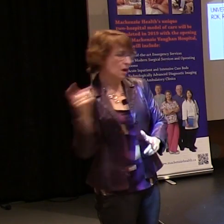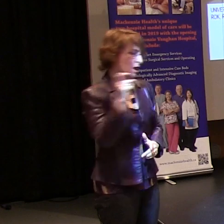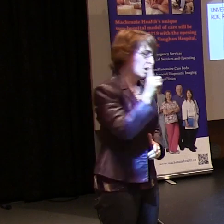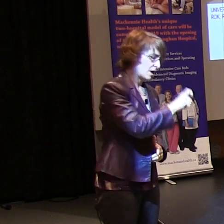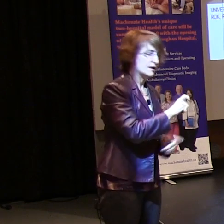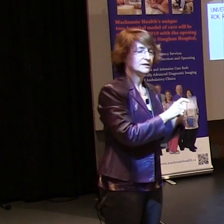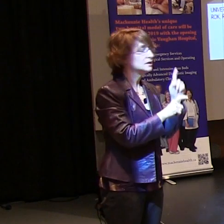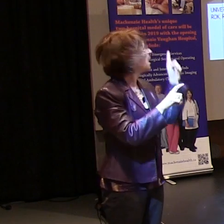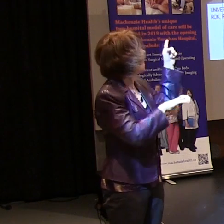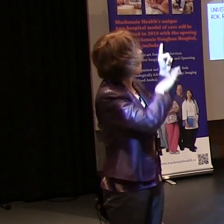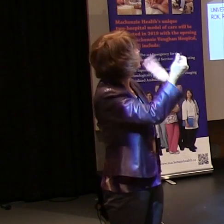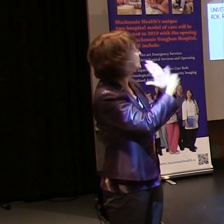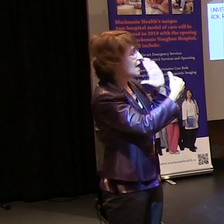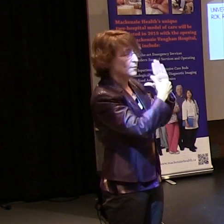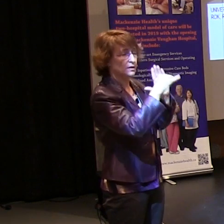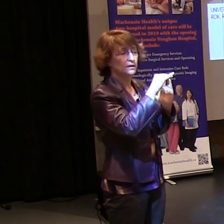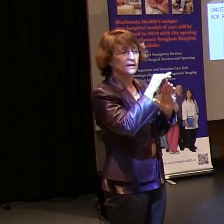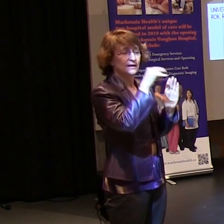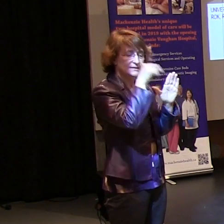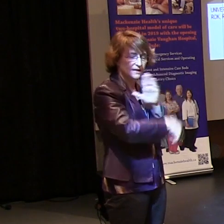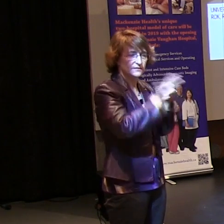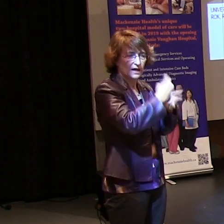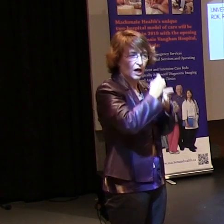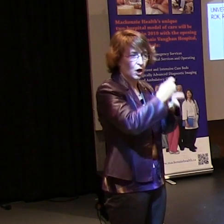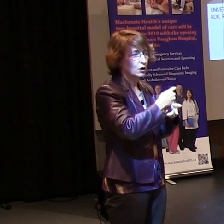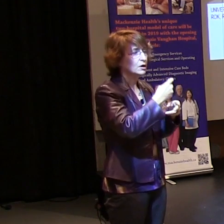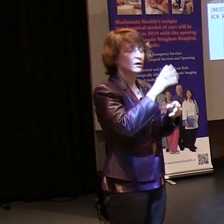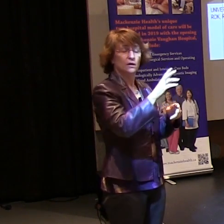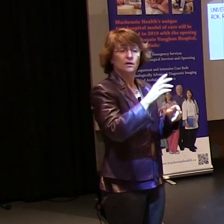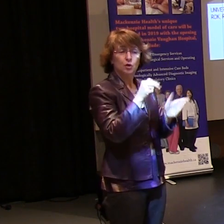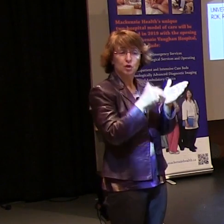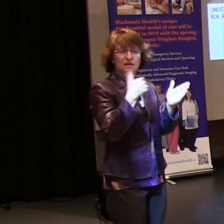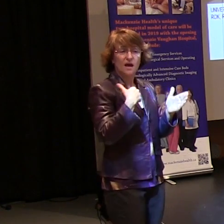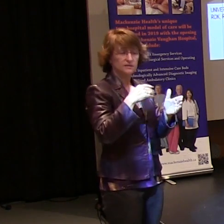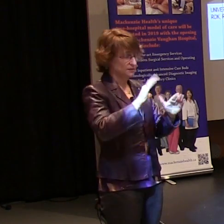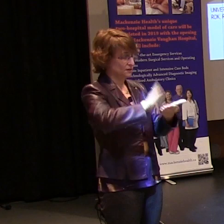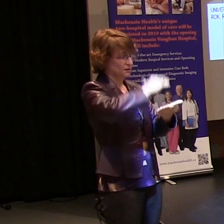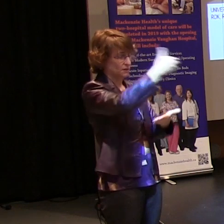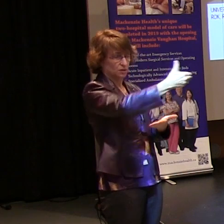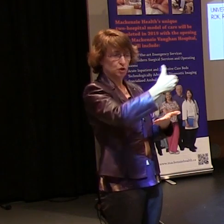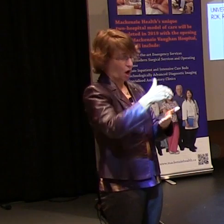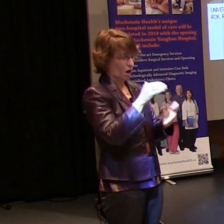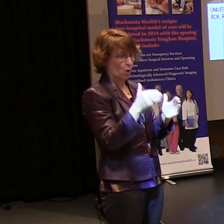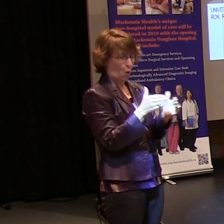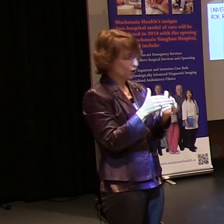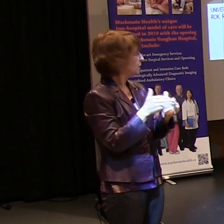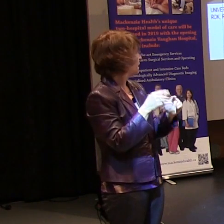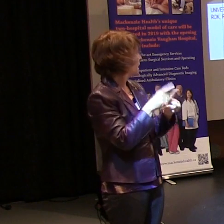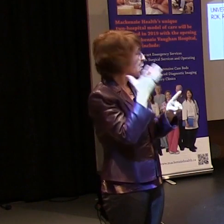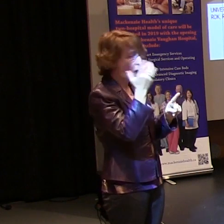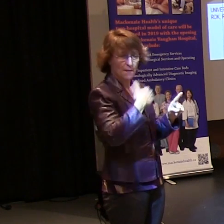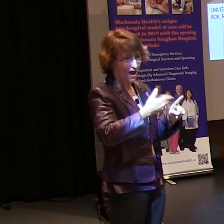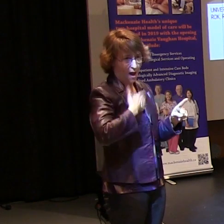another intensive care that, every nurse has their own chart corner. But look what makes me happy on this